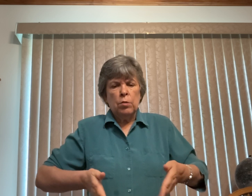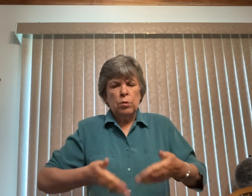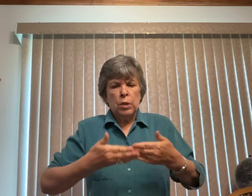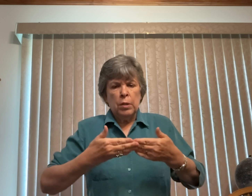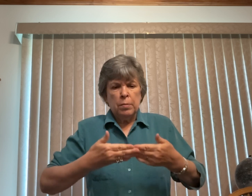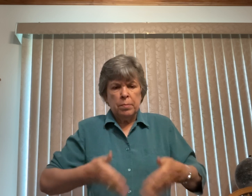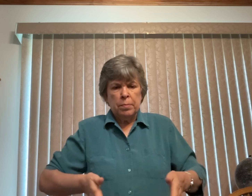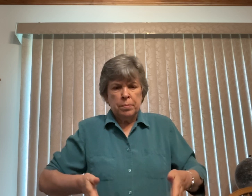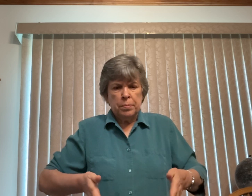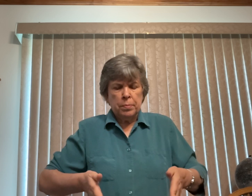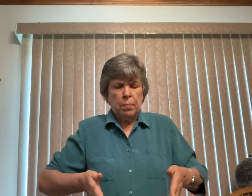losing.